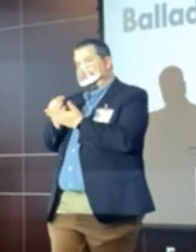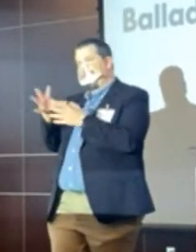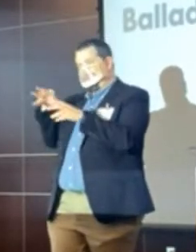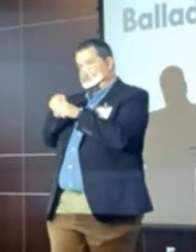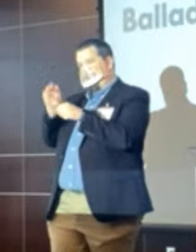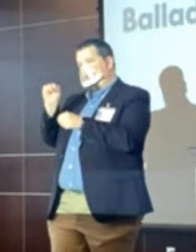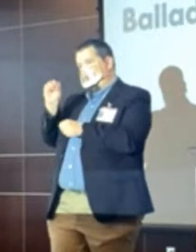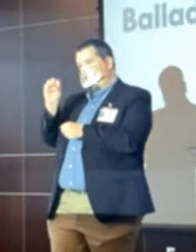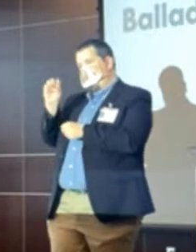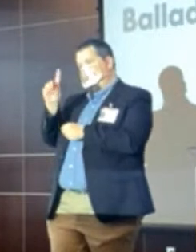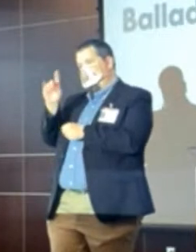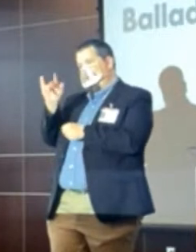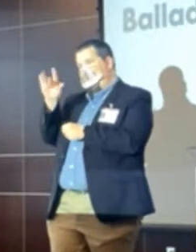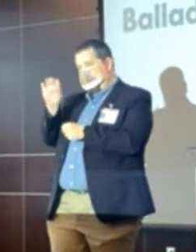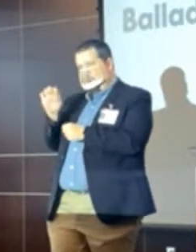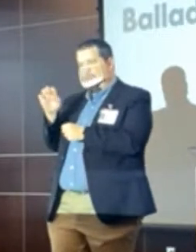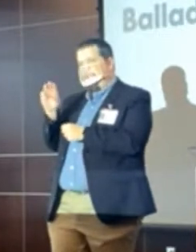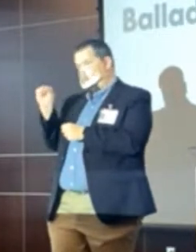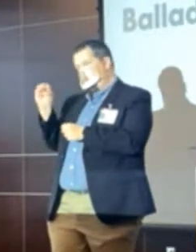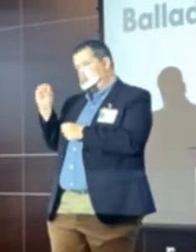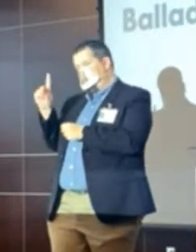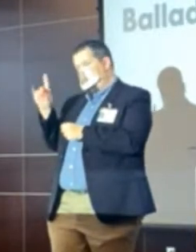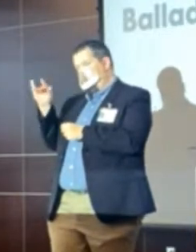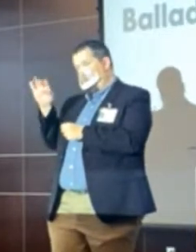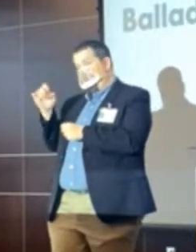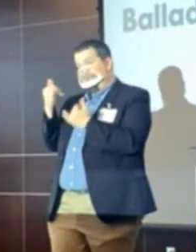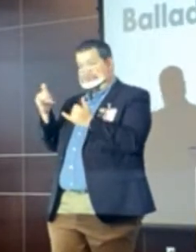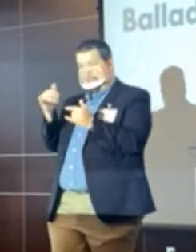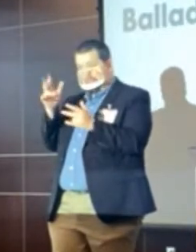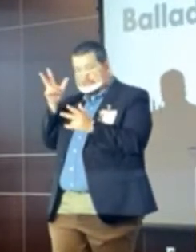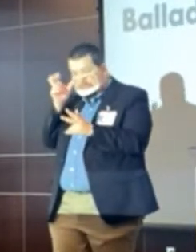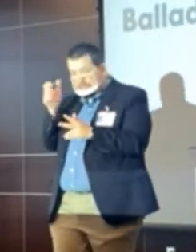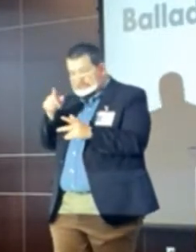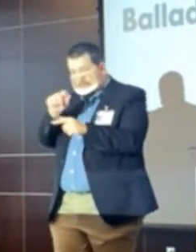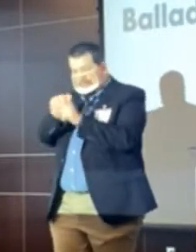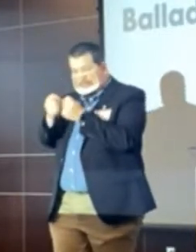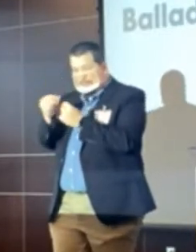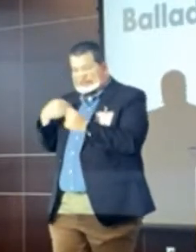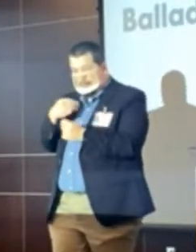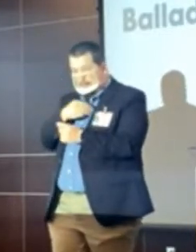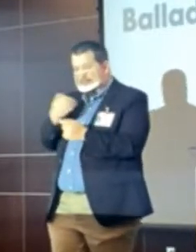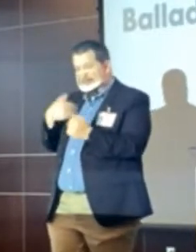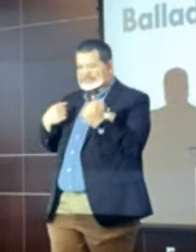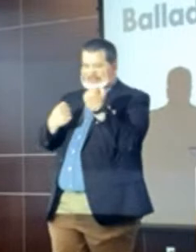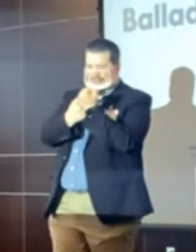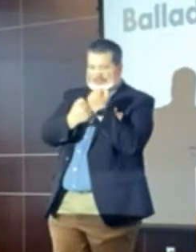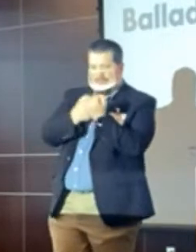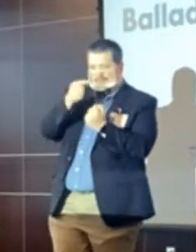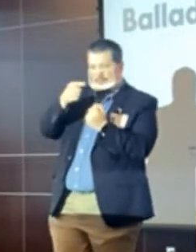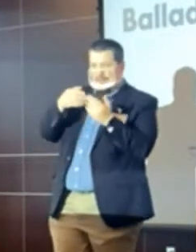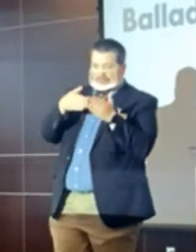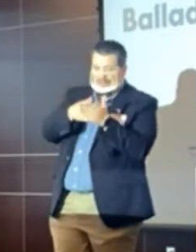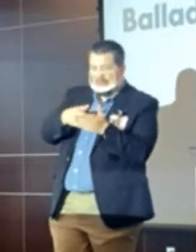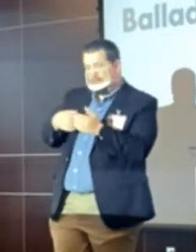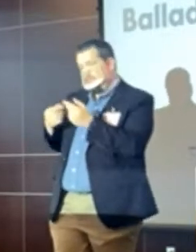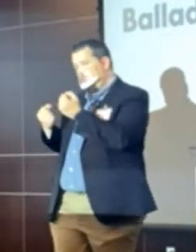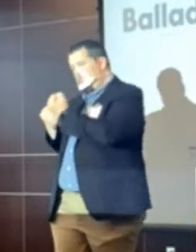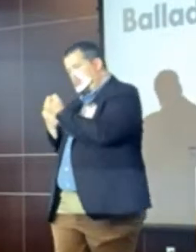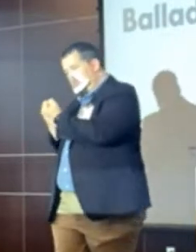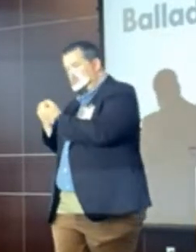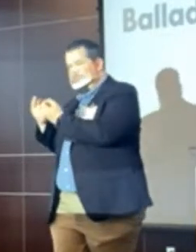in Medicare and Medicaid. For now, we're listening to our team members. We have advocates on both sides of the mandate